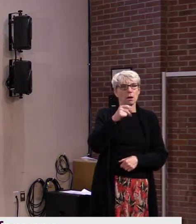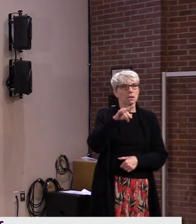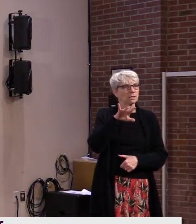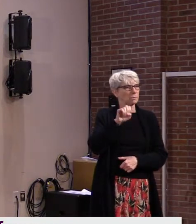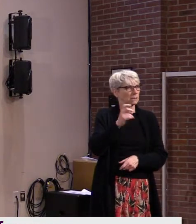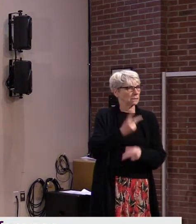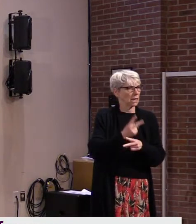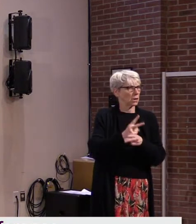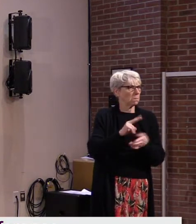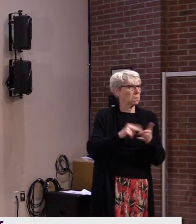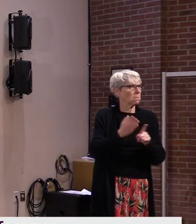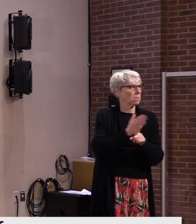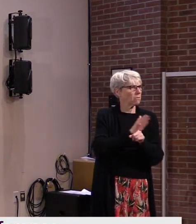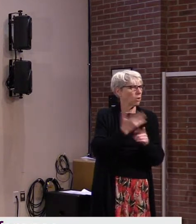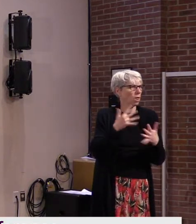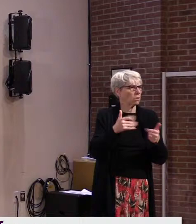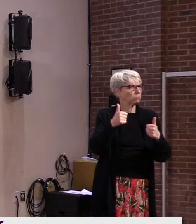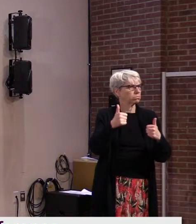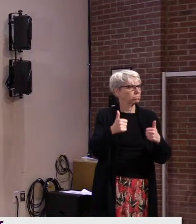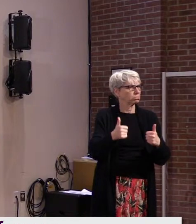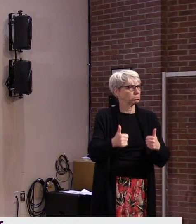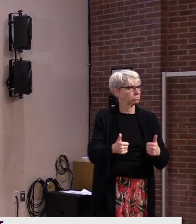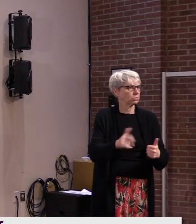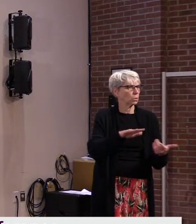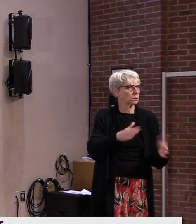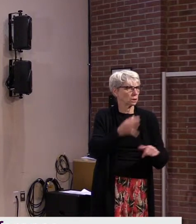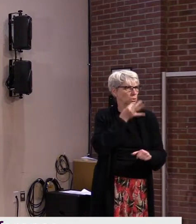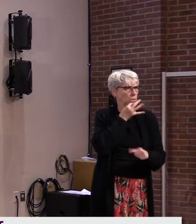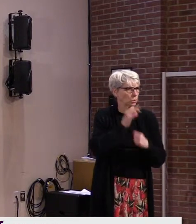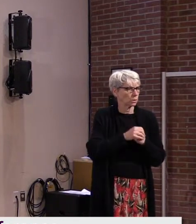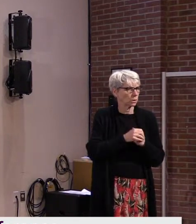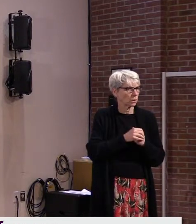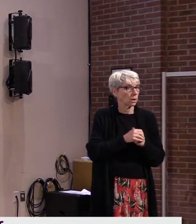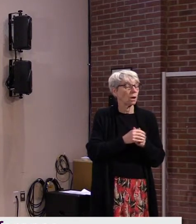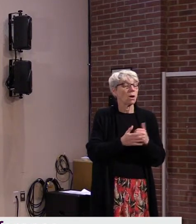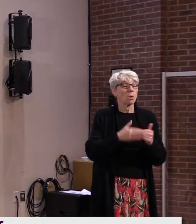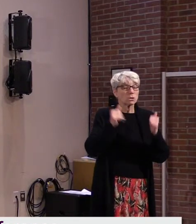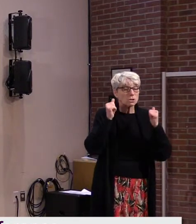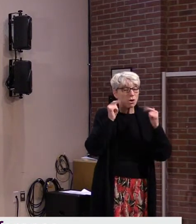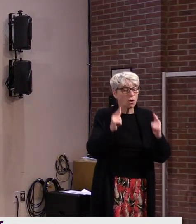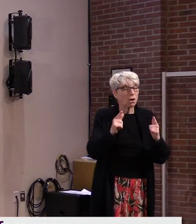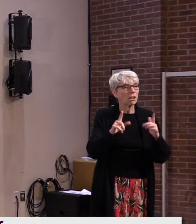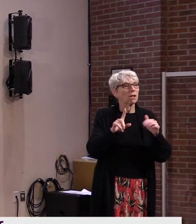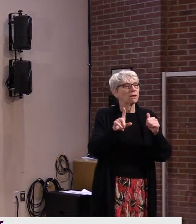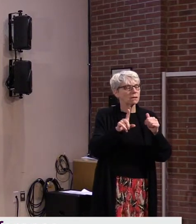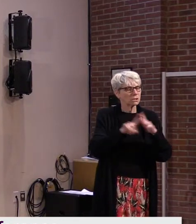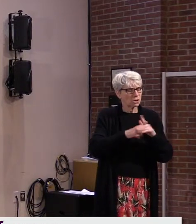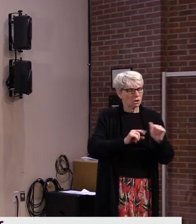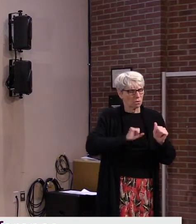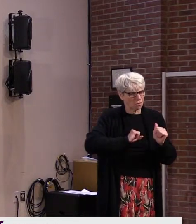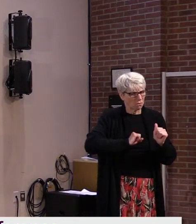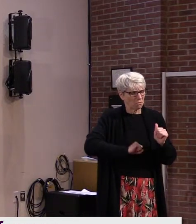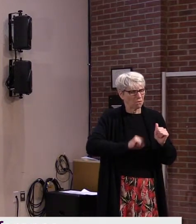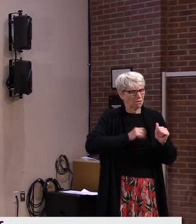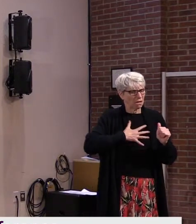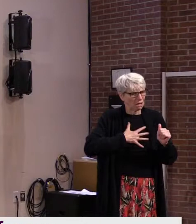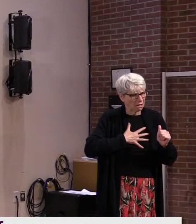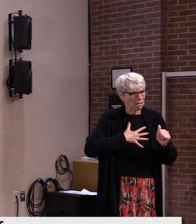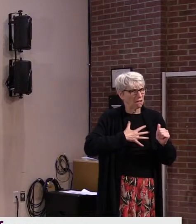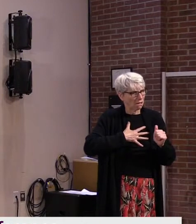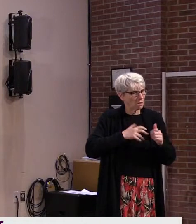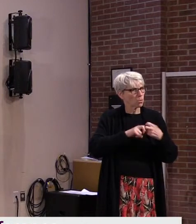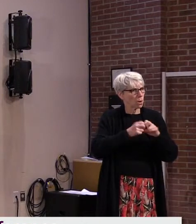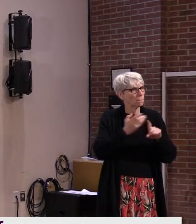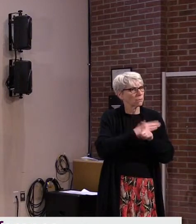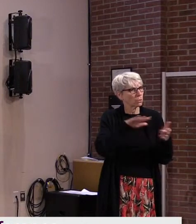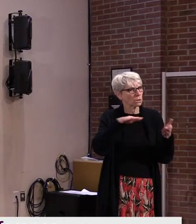Almost every one of these patients developed cough and/or shortness of breath, and a majority experienced what we